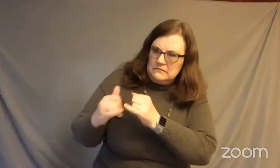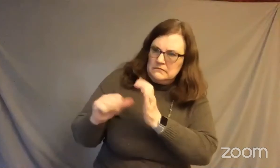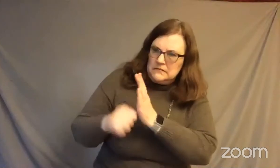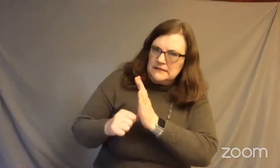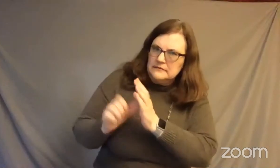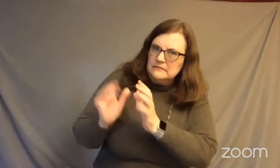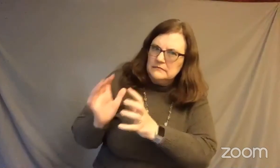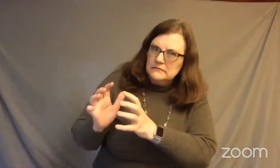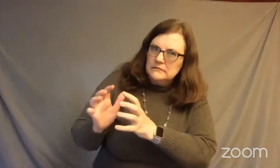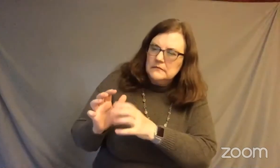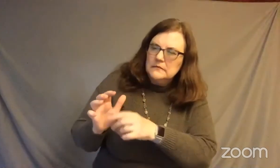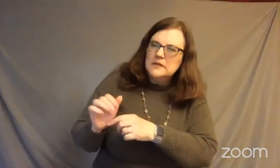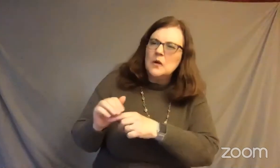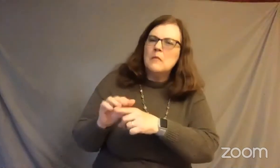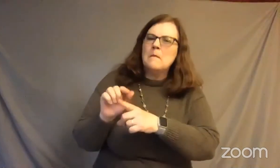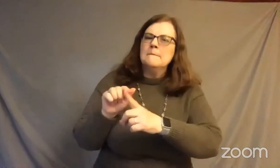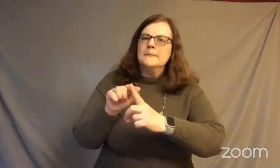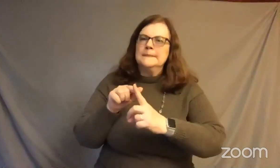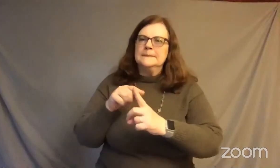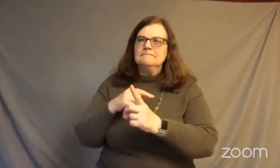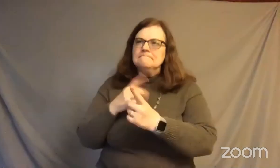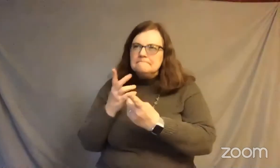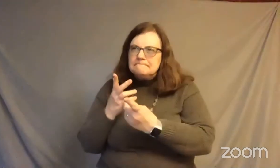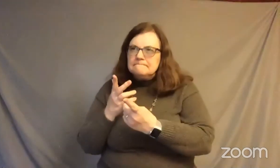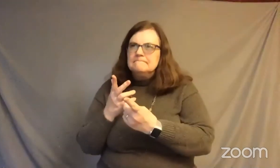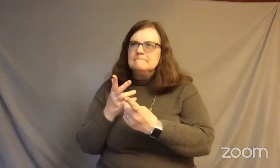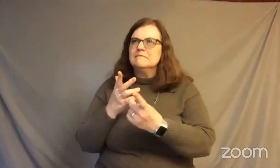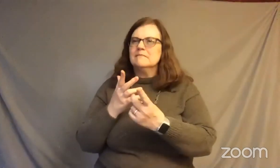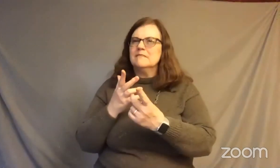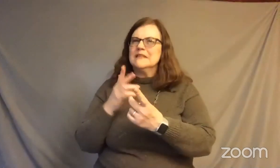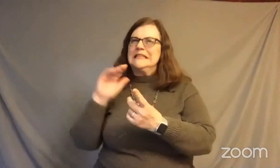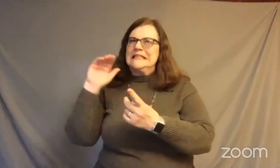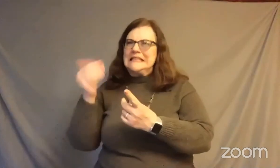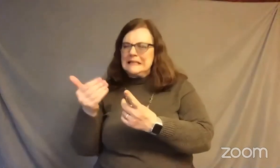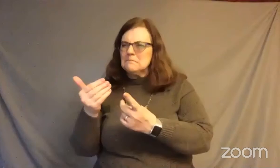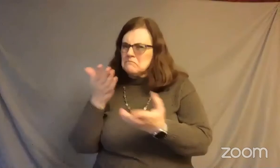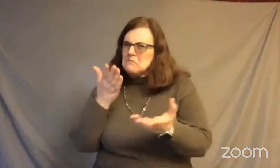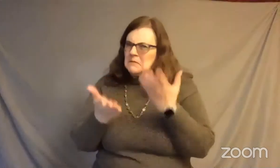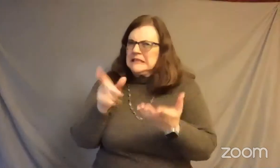And sign languages tend to do this prosodic emphasis in the final position.